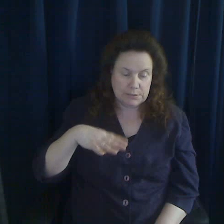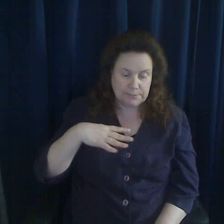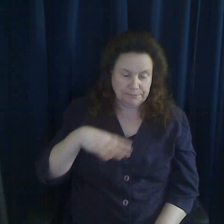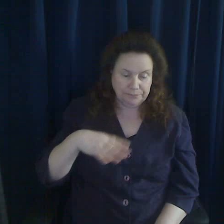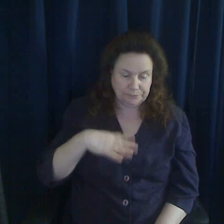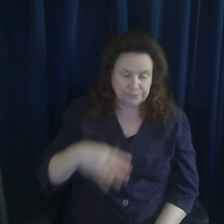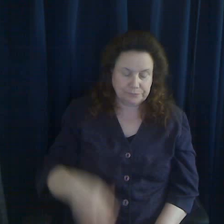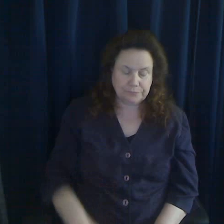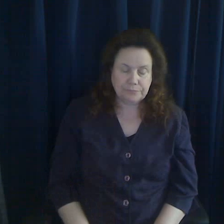close.